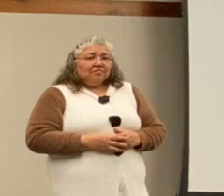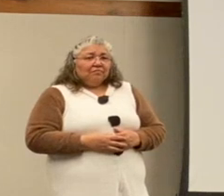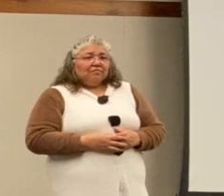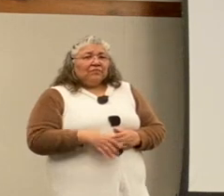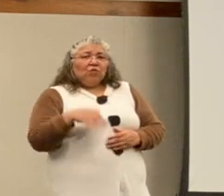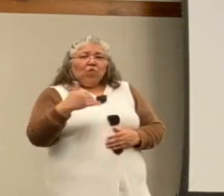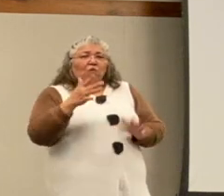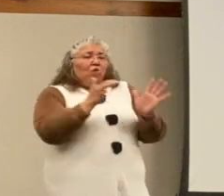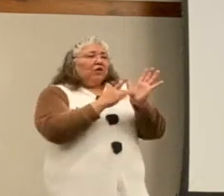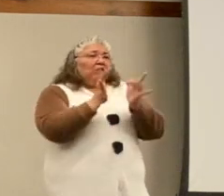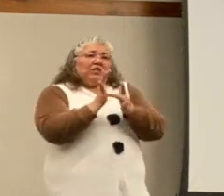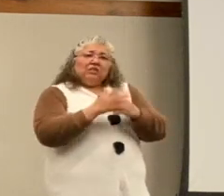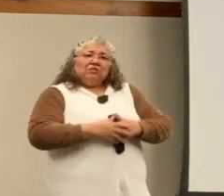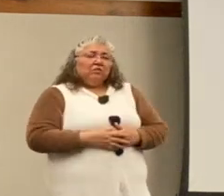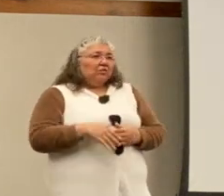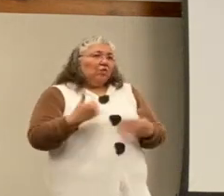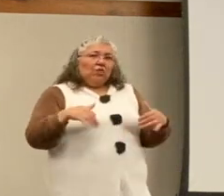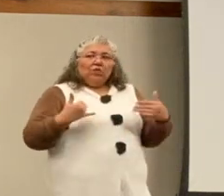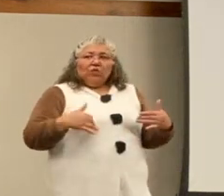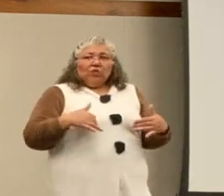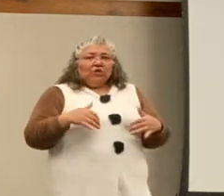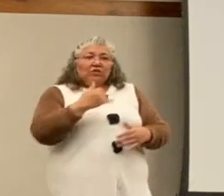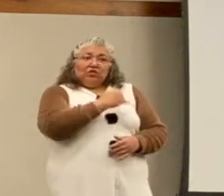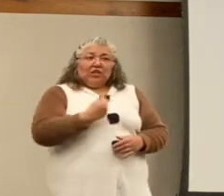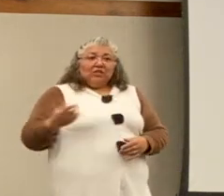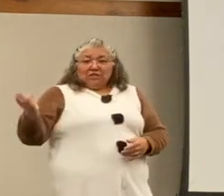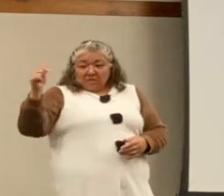Oh, Jesus coming down now.